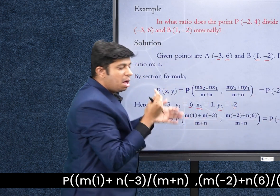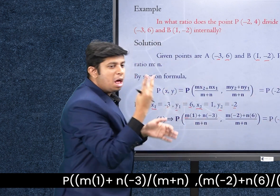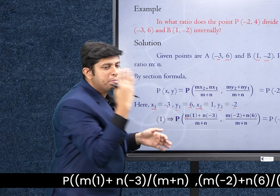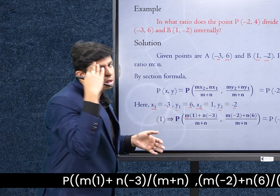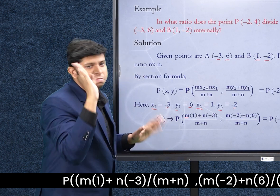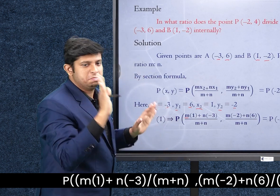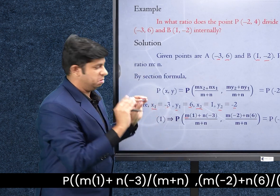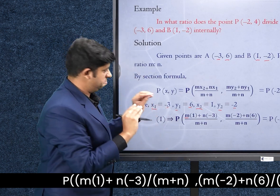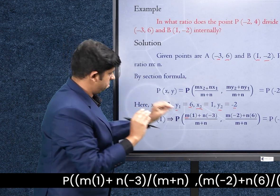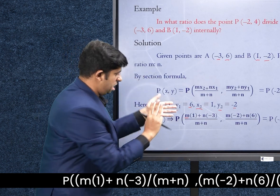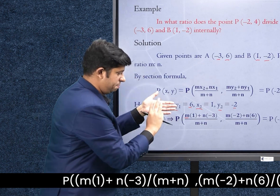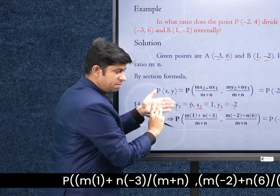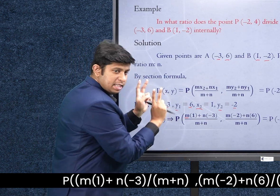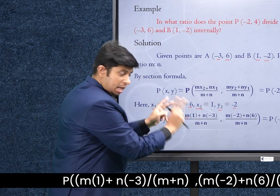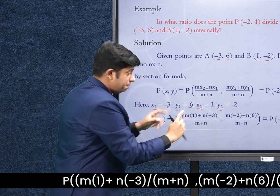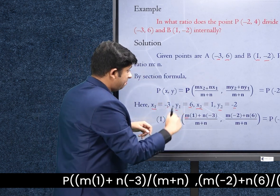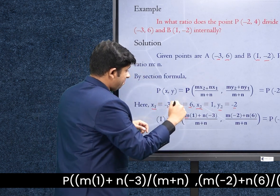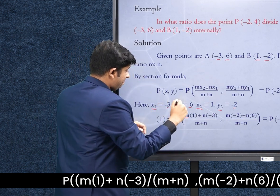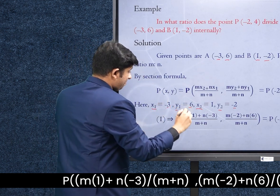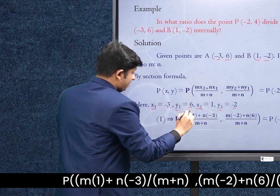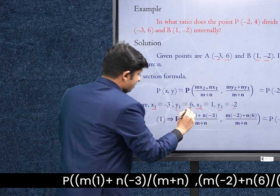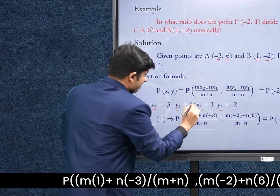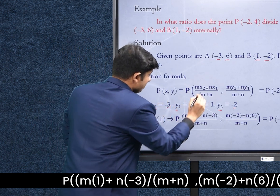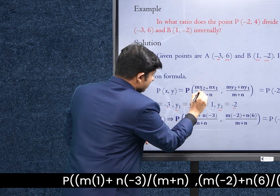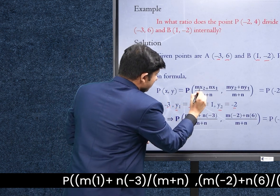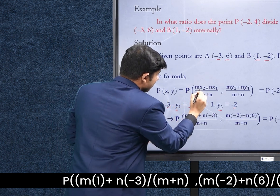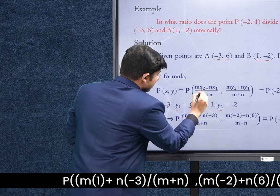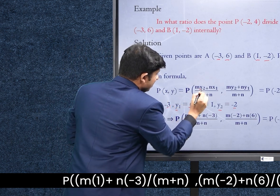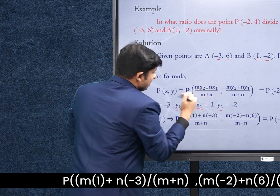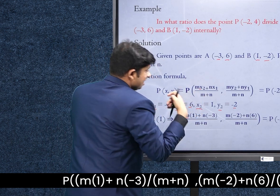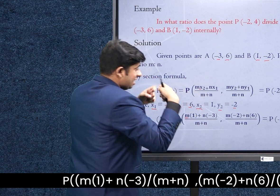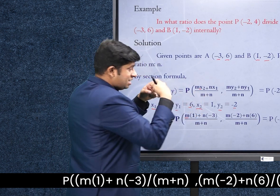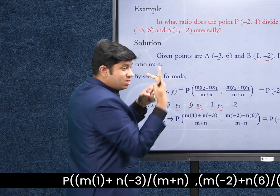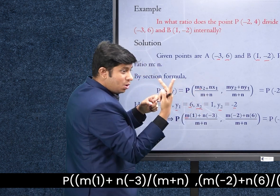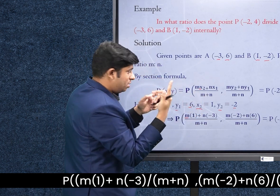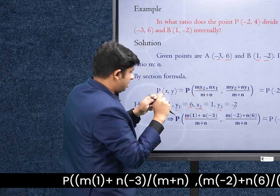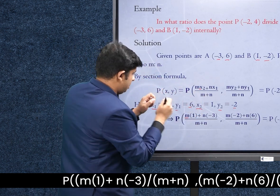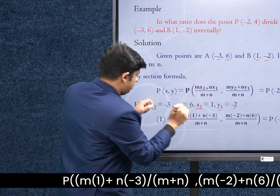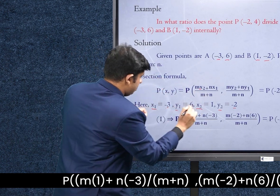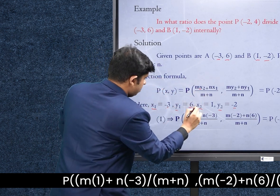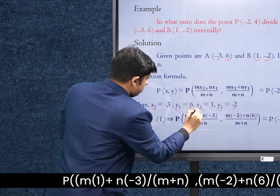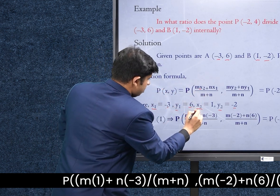of 6 by m plus n is equal to P of minus 2 comma 4.